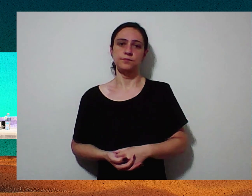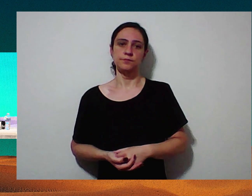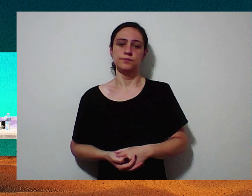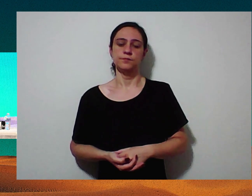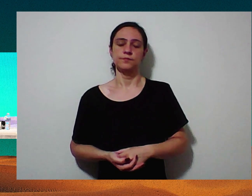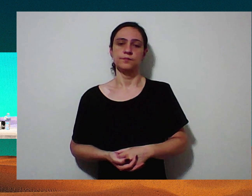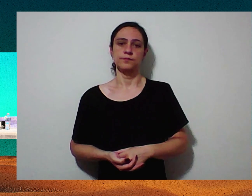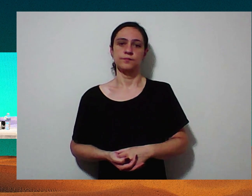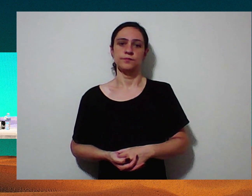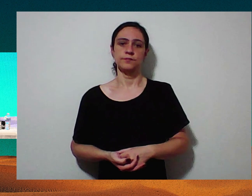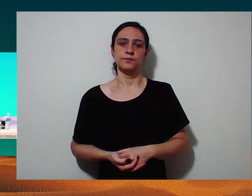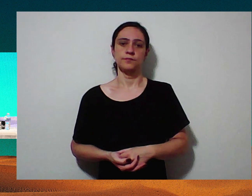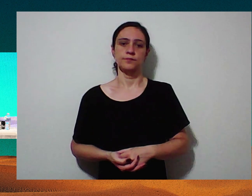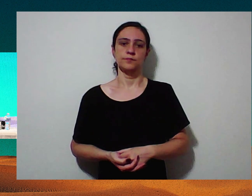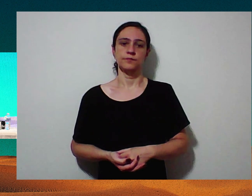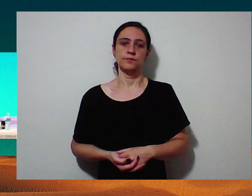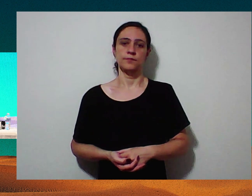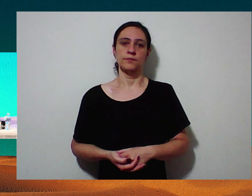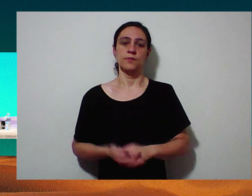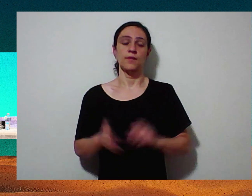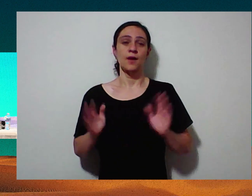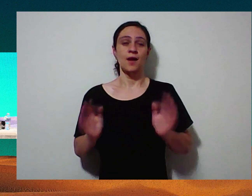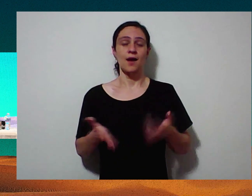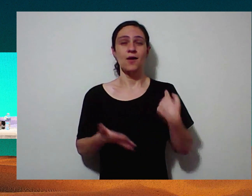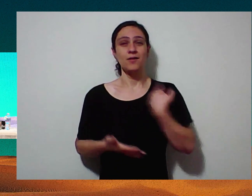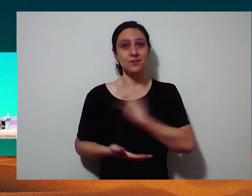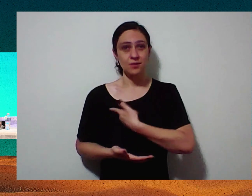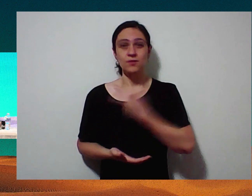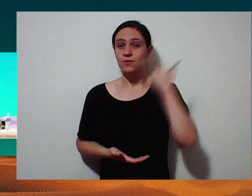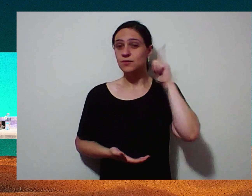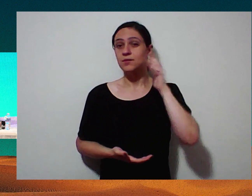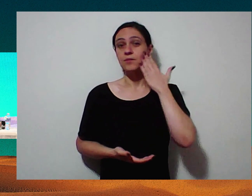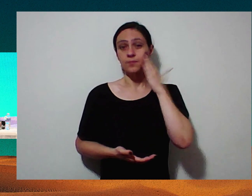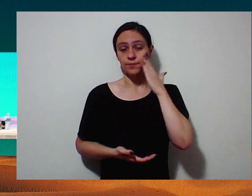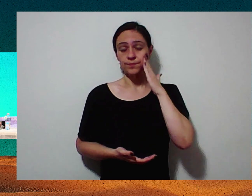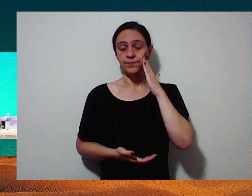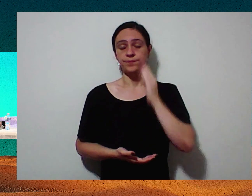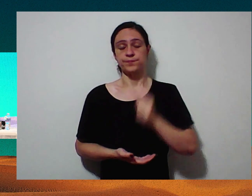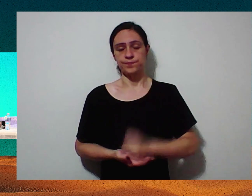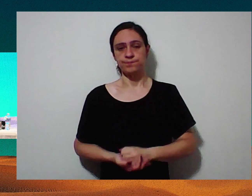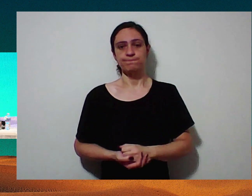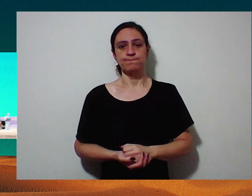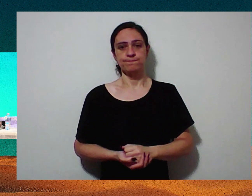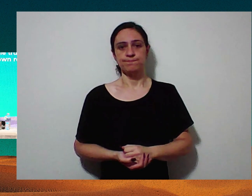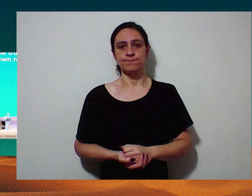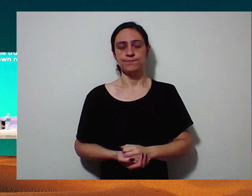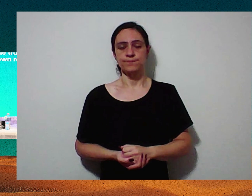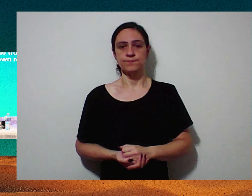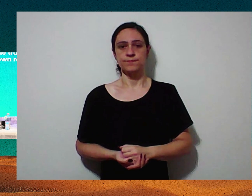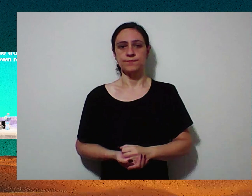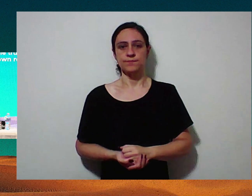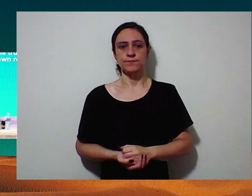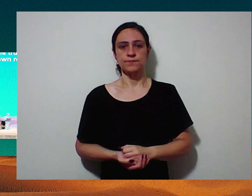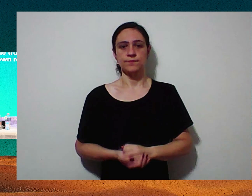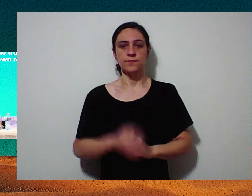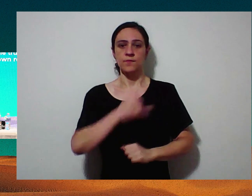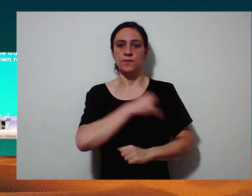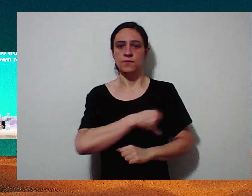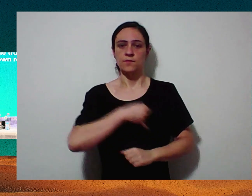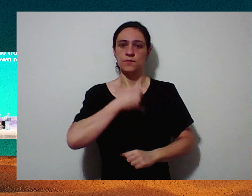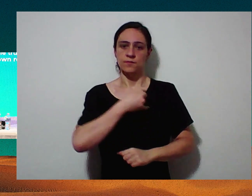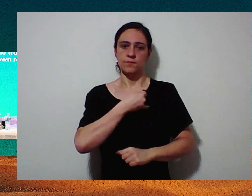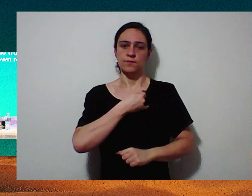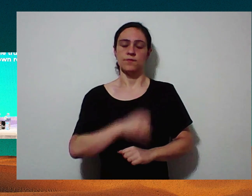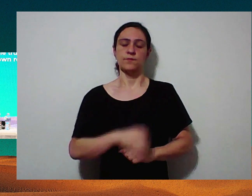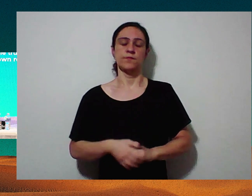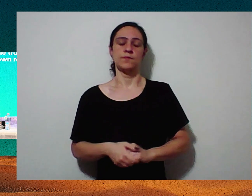brothers and agora sisters, nós podemos entender. now we can né? understand. Deus, né, vamos voltar lá para João, né? Let's turn Ó back to Senhor John. Jesus,